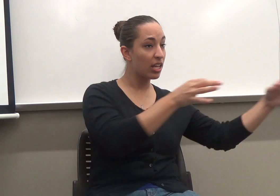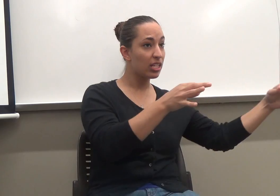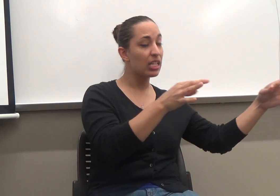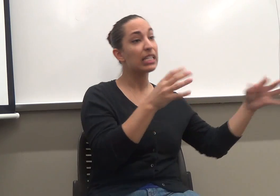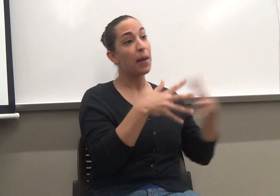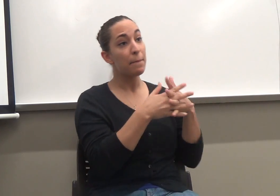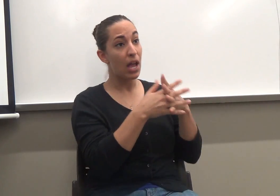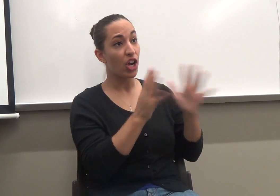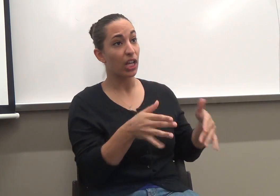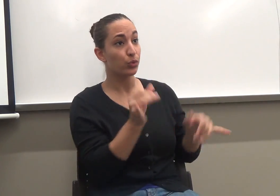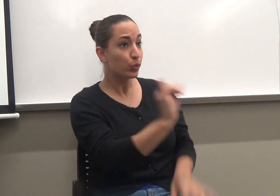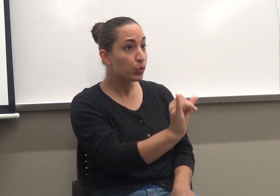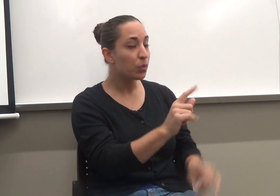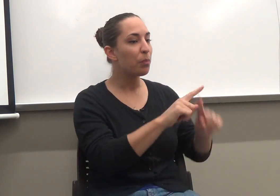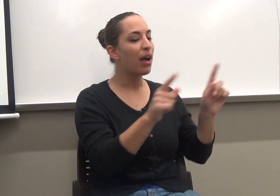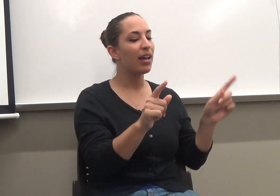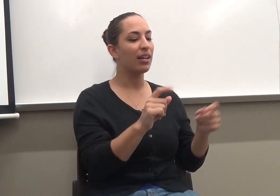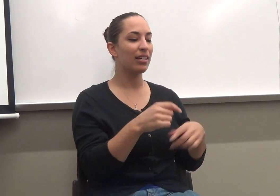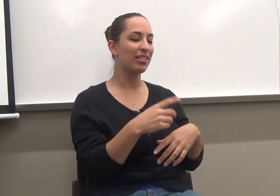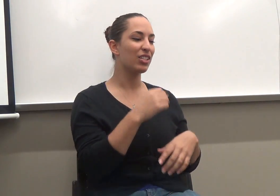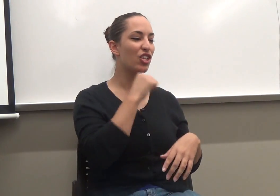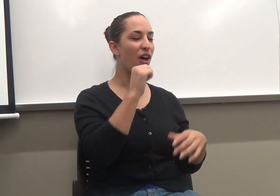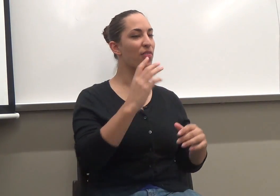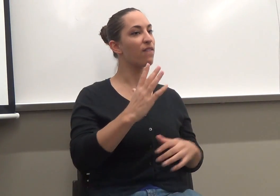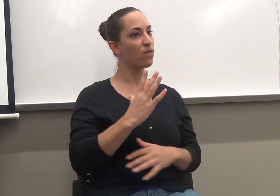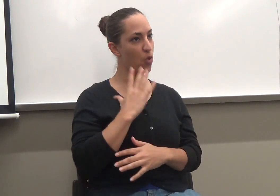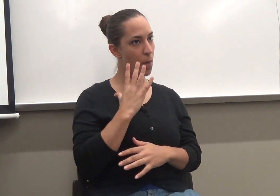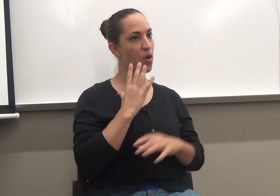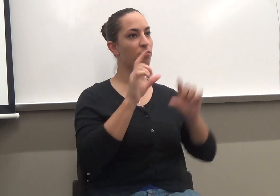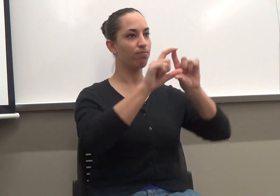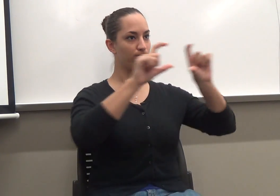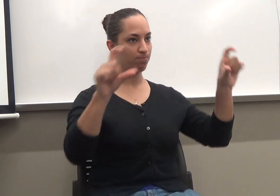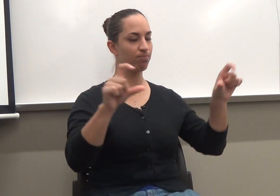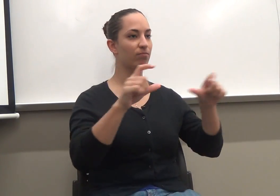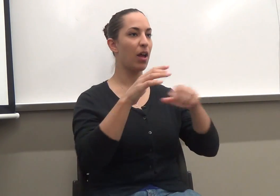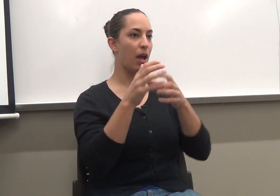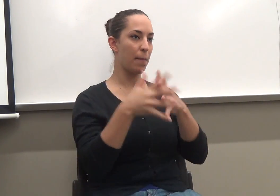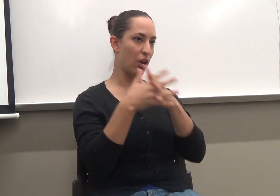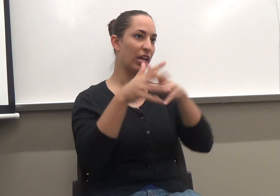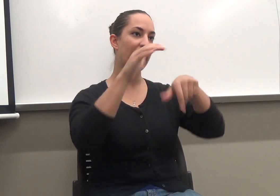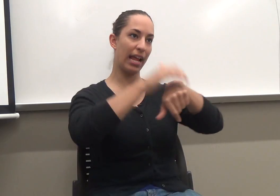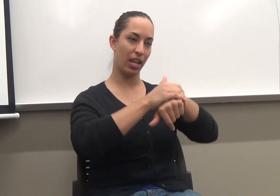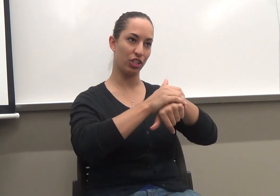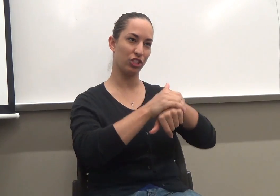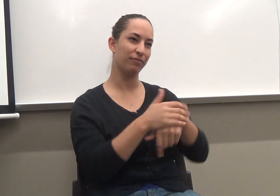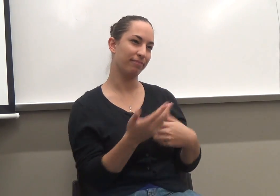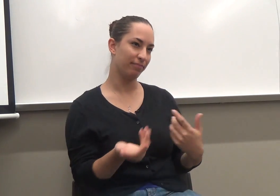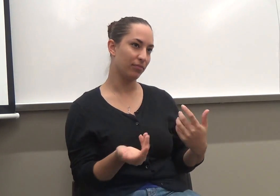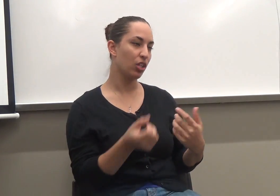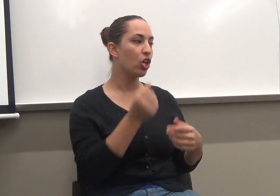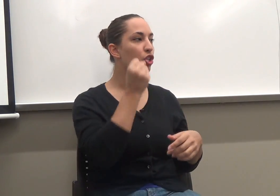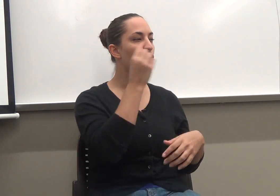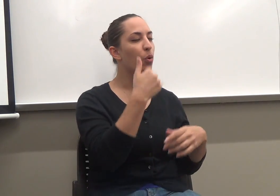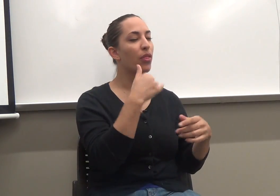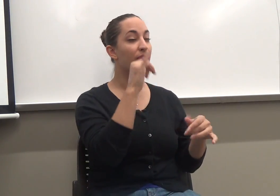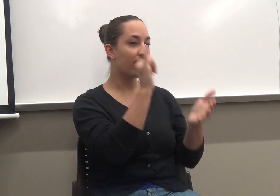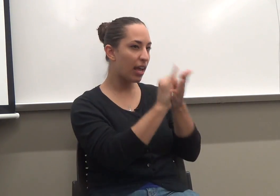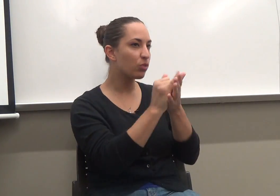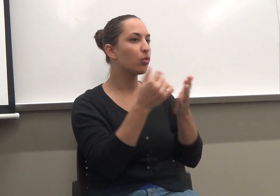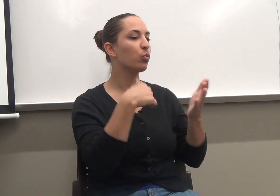that's one of the things we've got to do as we make this list, is what part of this do these different errors represent? Okay,